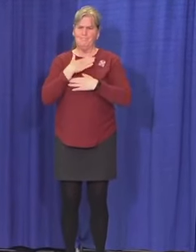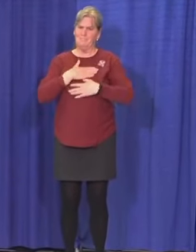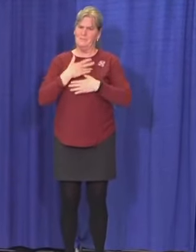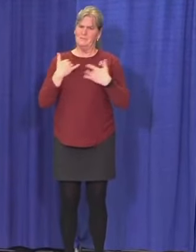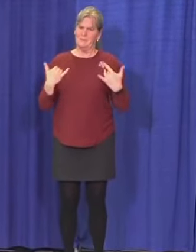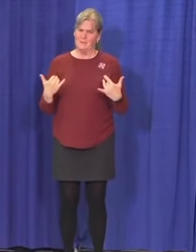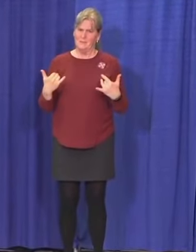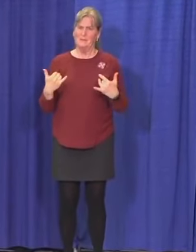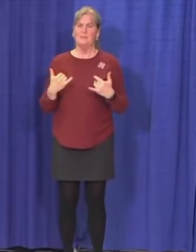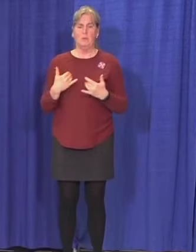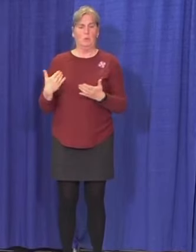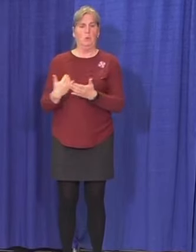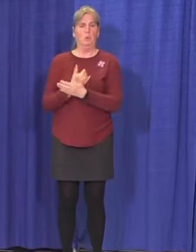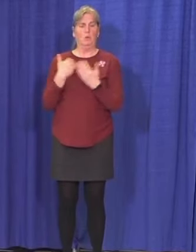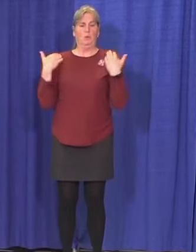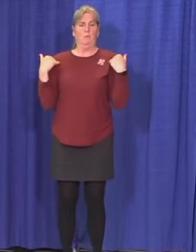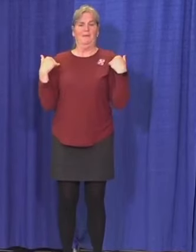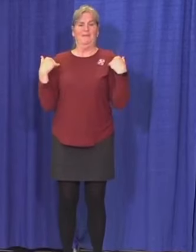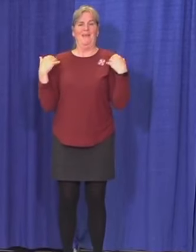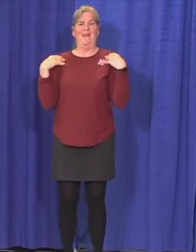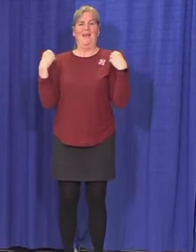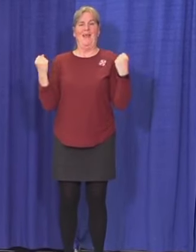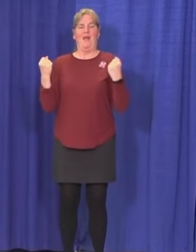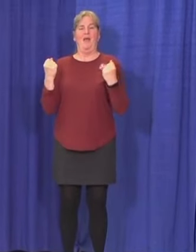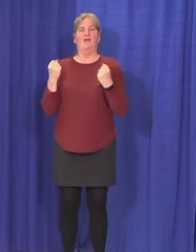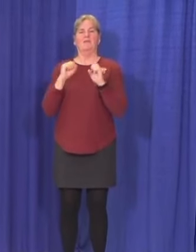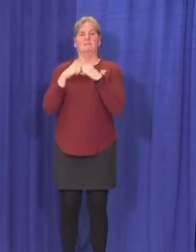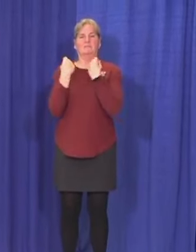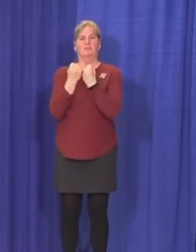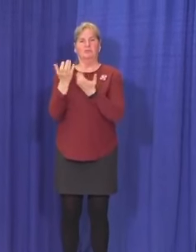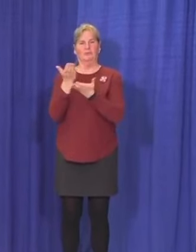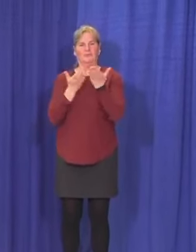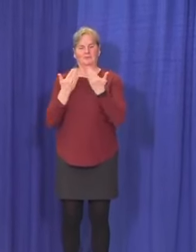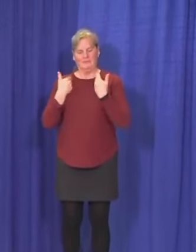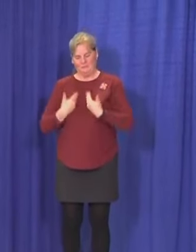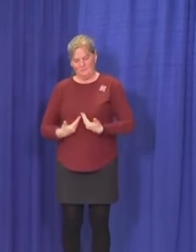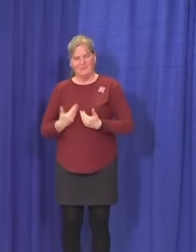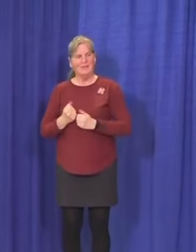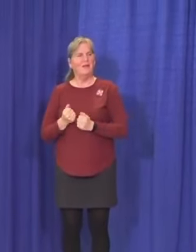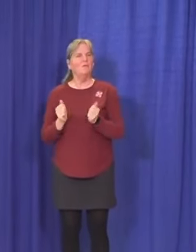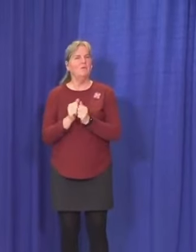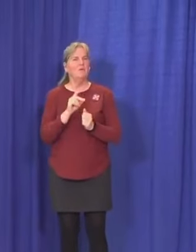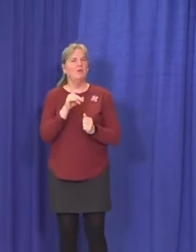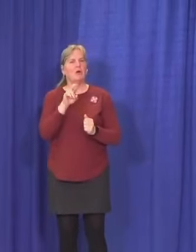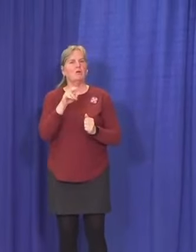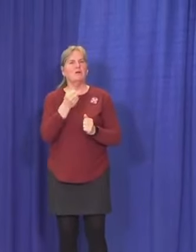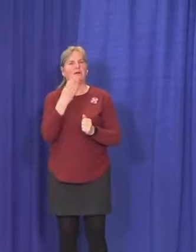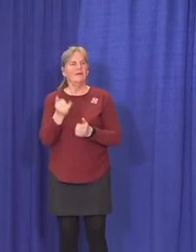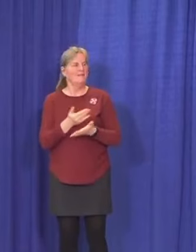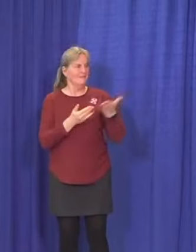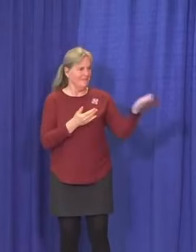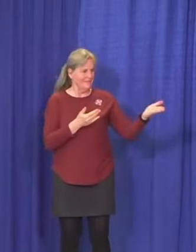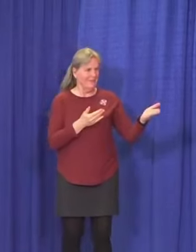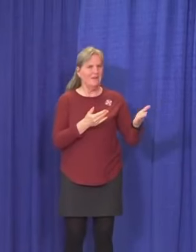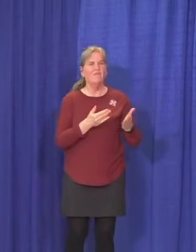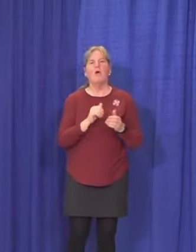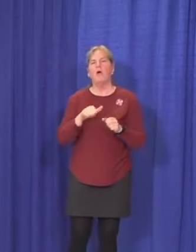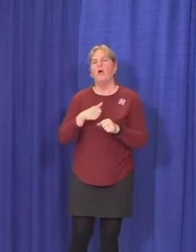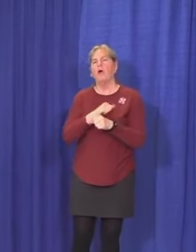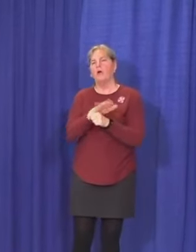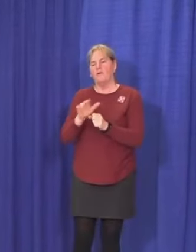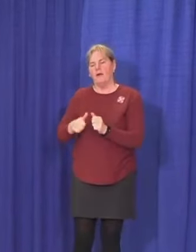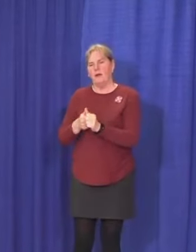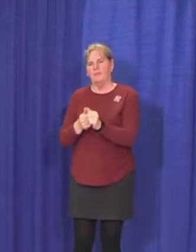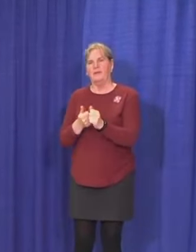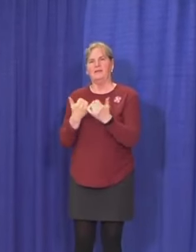here as the new Minister of Health and Social Services with Dr. Hanley this morning for today's COVID-19 update.